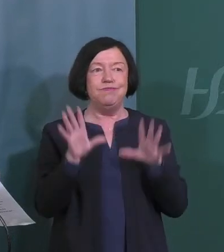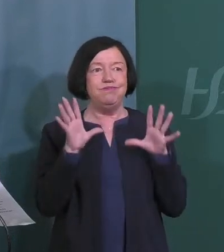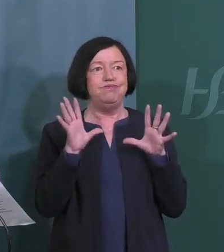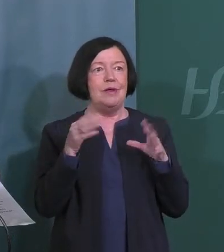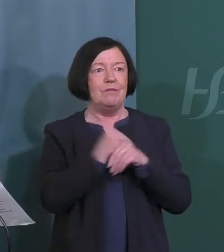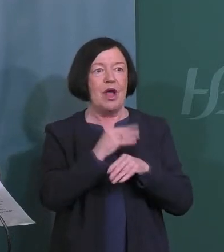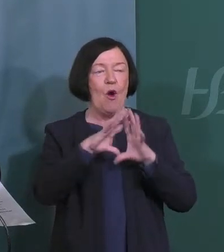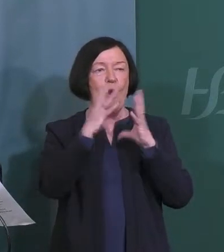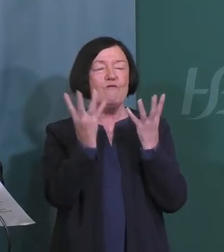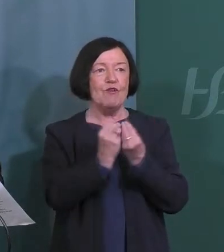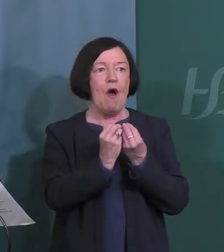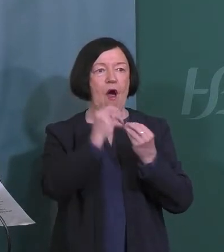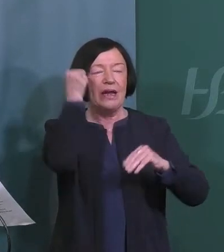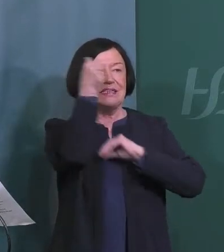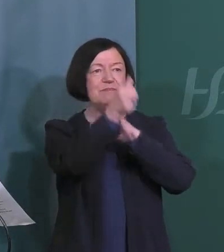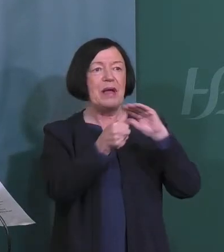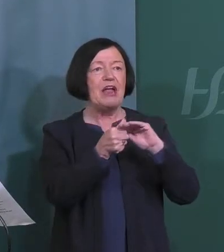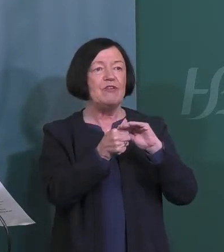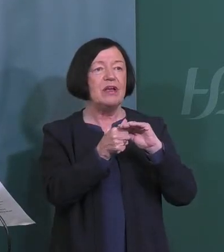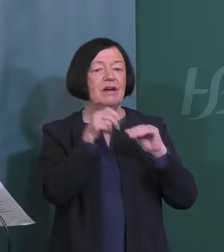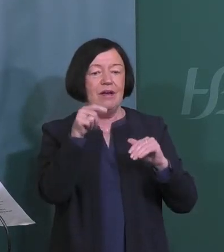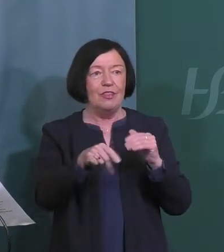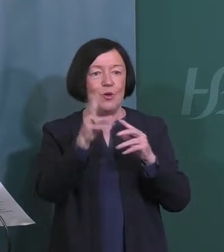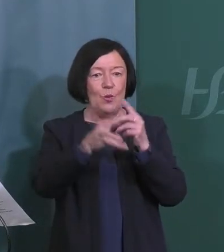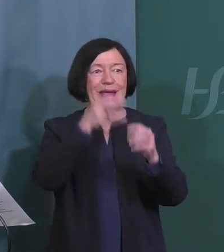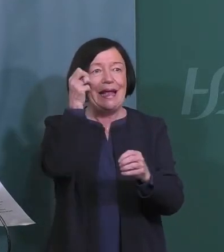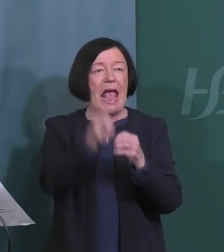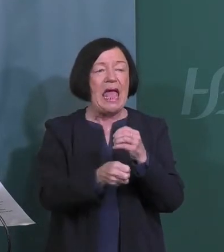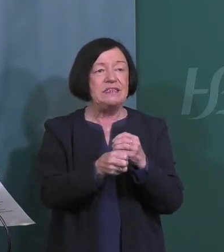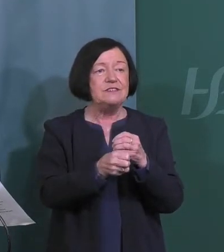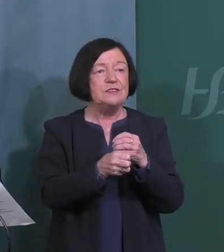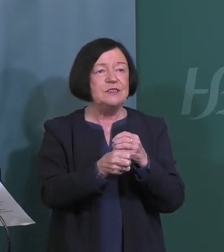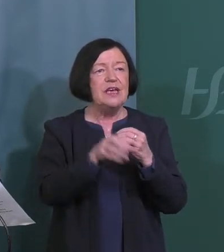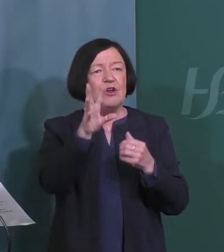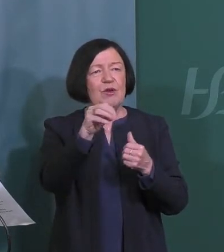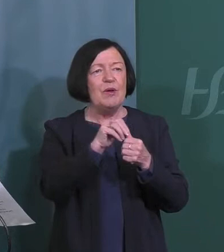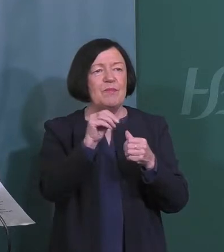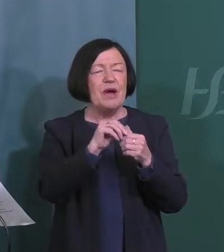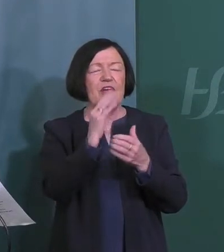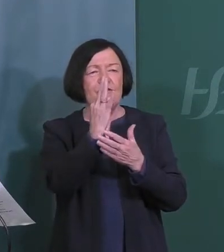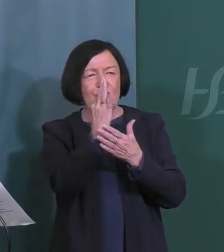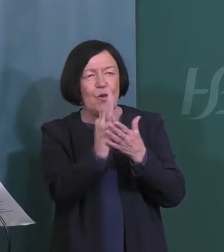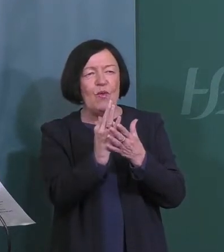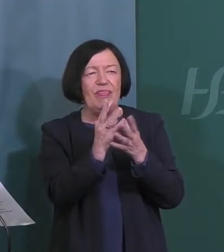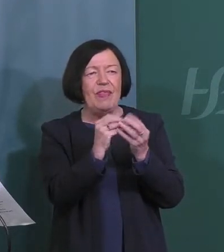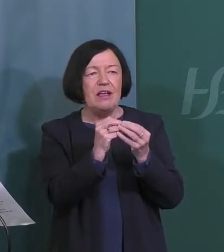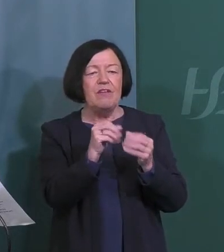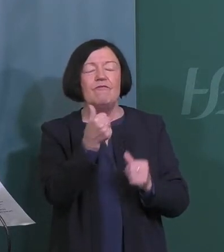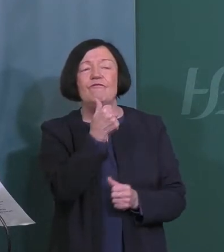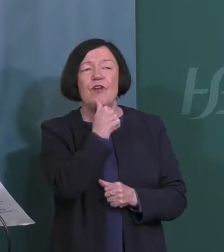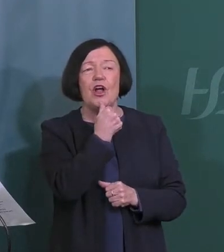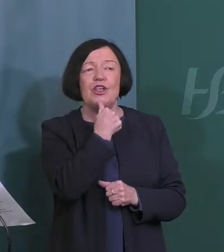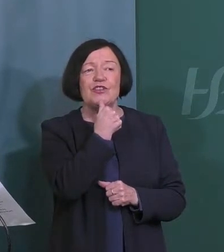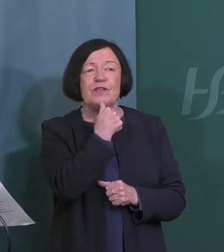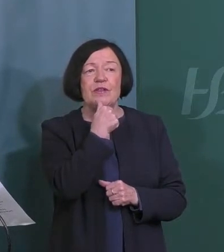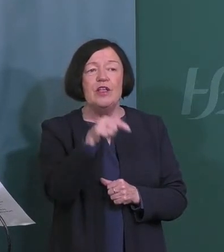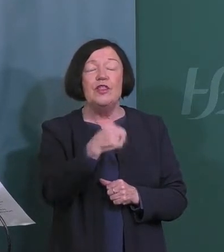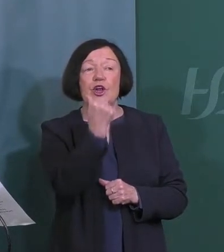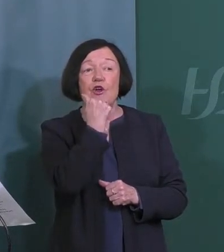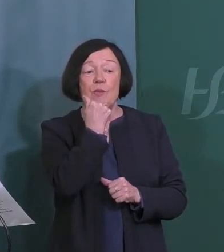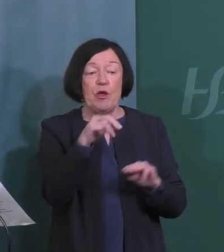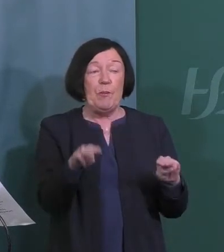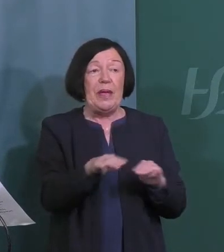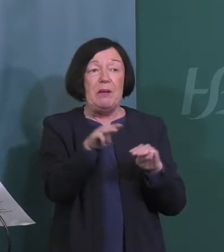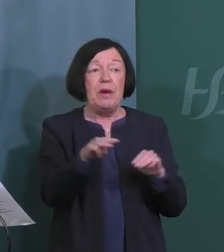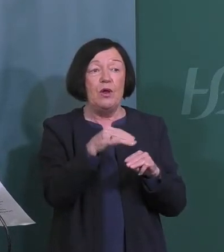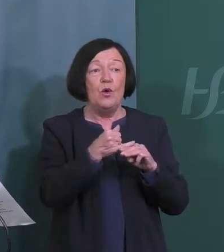by the overall experience over the course of the whole weekend, and particularly by a few factors. Firstly, the number of